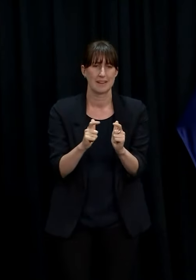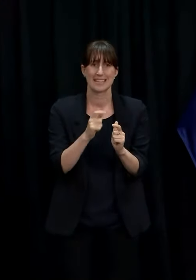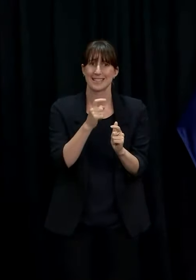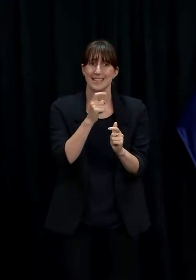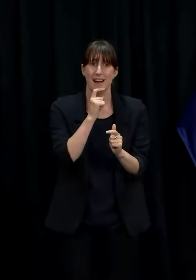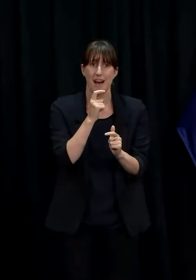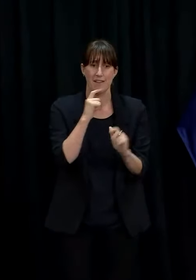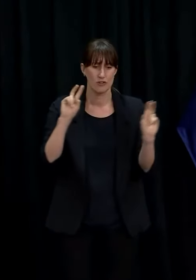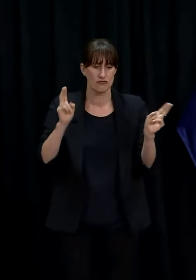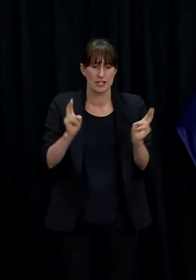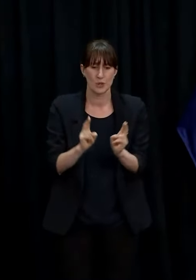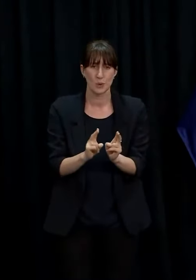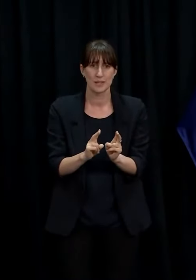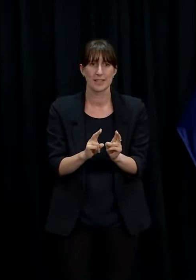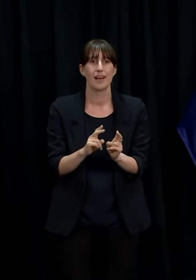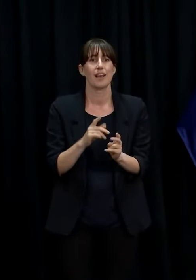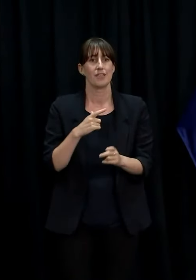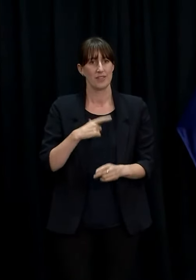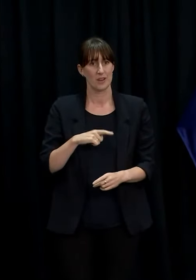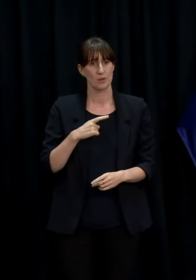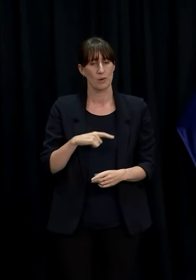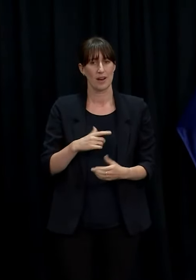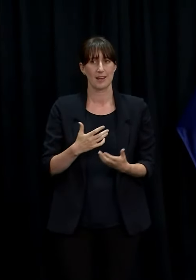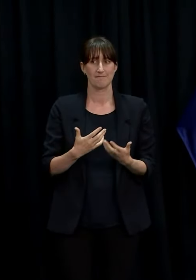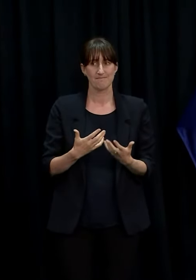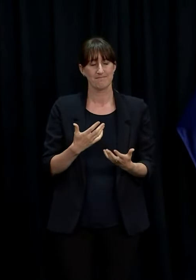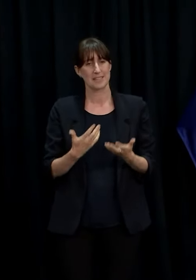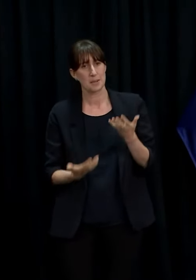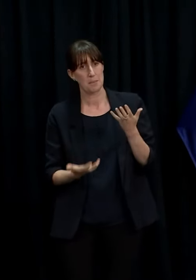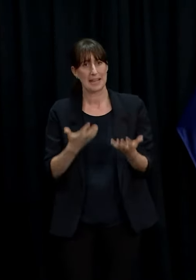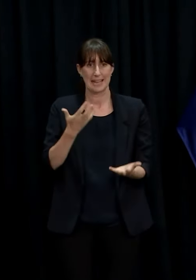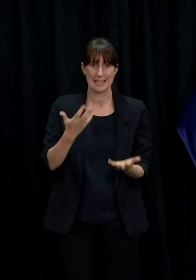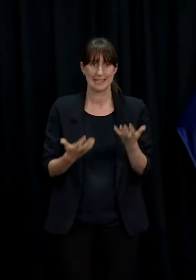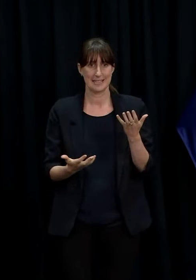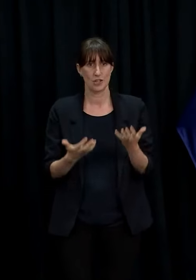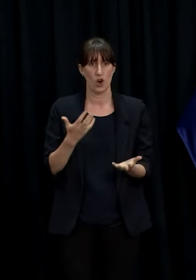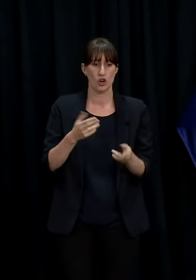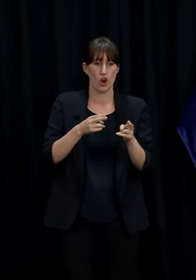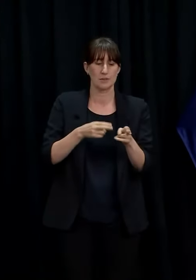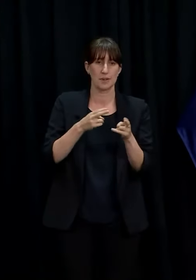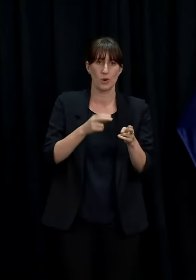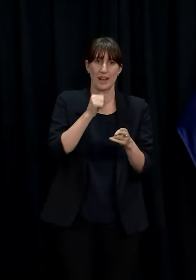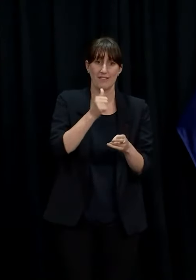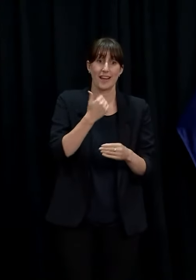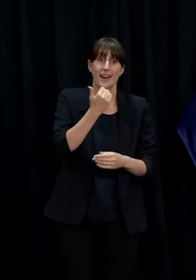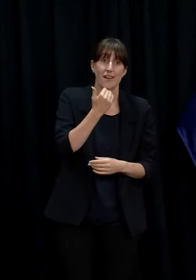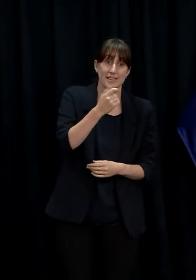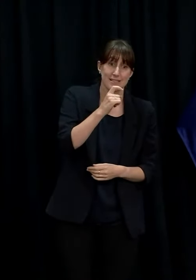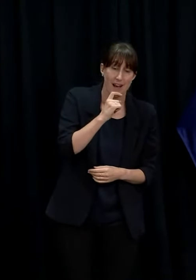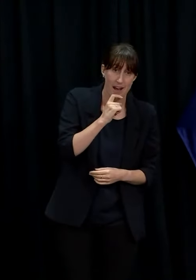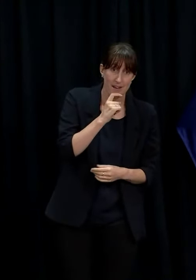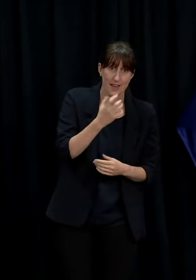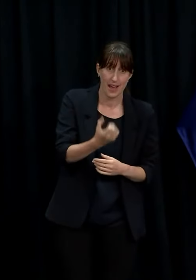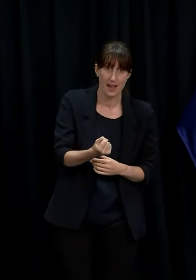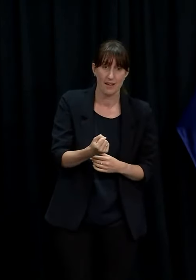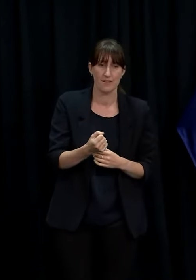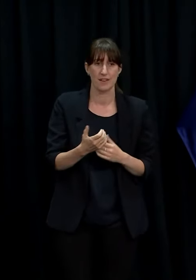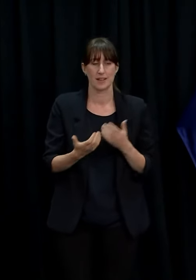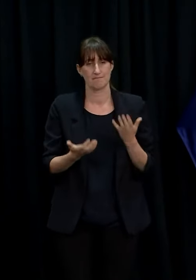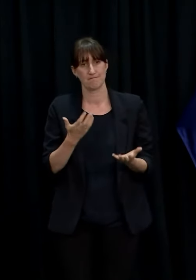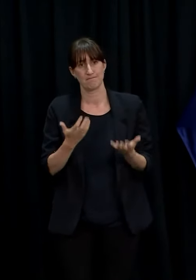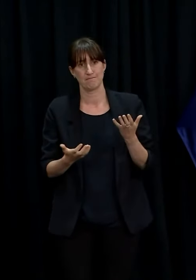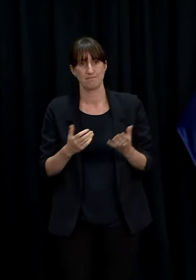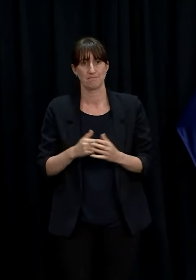is part of why service continuity depends on these types of provisions in place in maternity wards. So indeed, I think